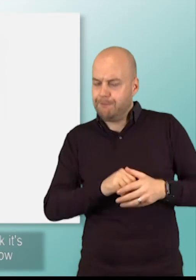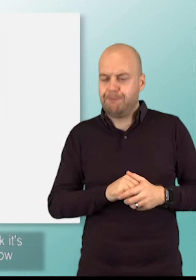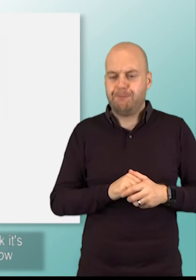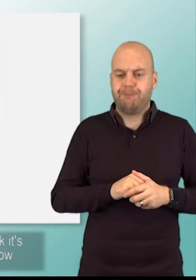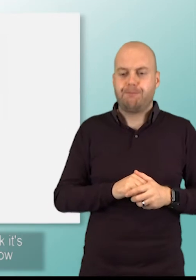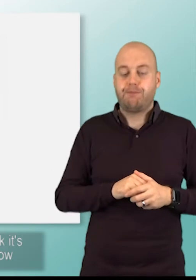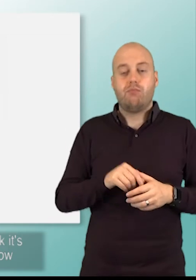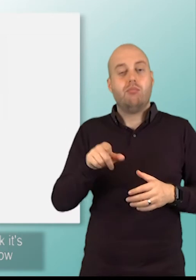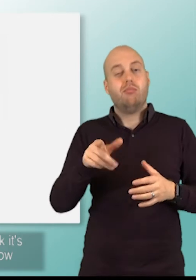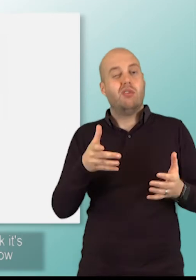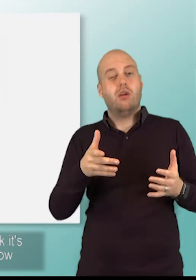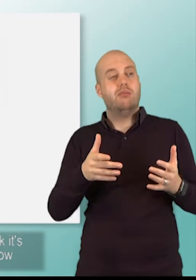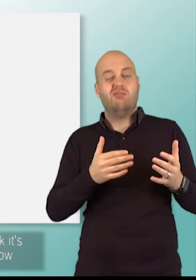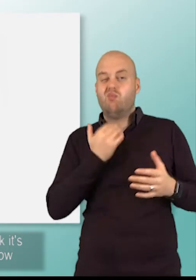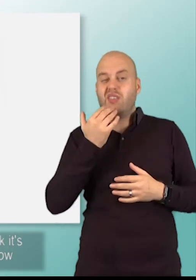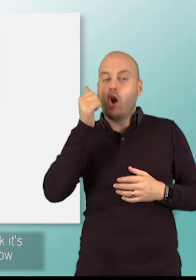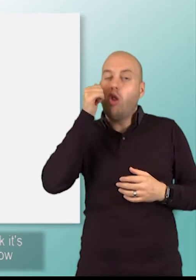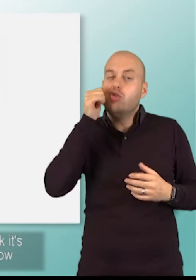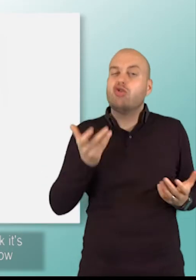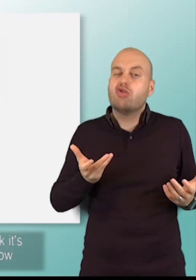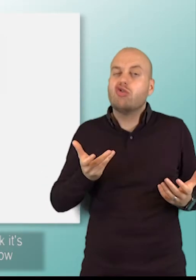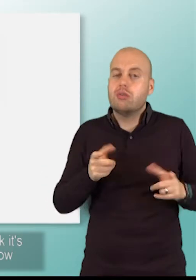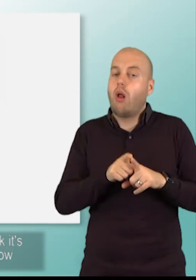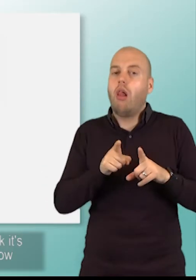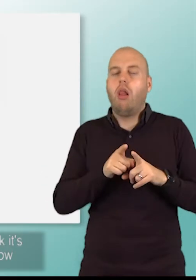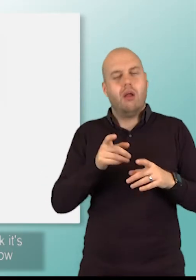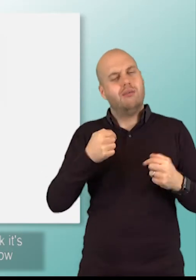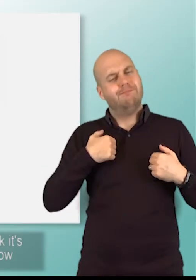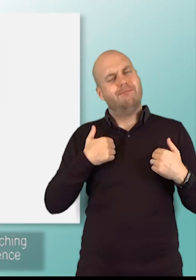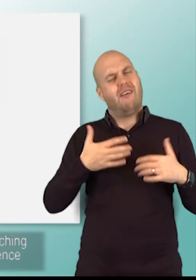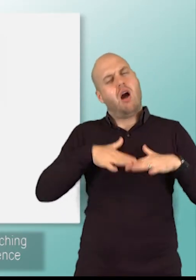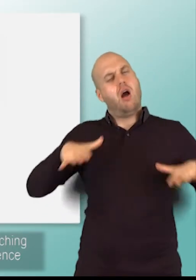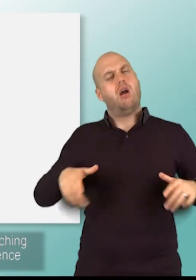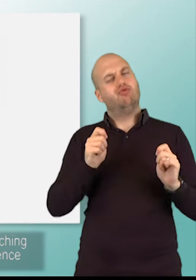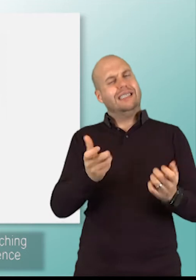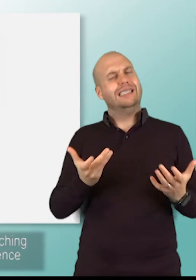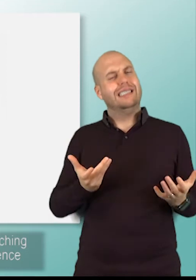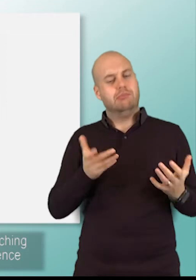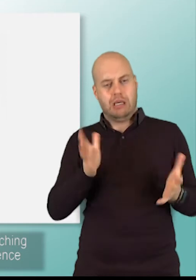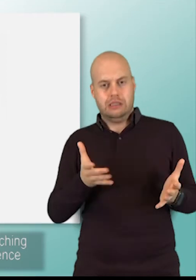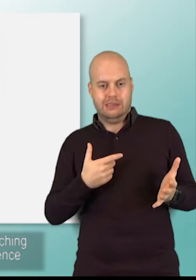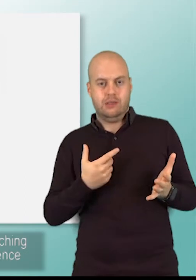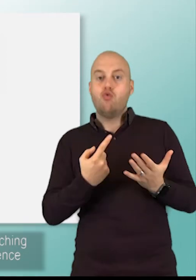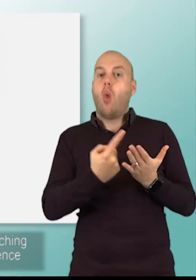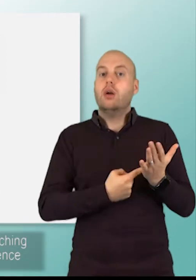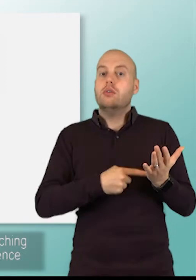lack of knowledge. As I say, we think it's only fair to give you a sporting chance, let you know what the rules are before we pull you